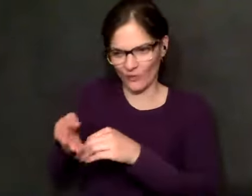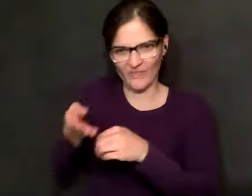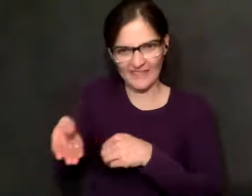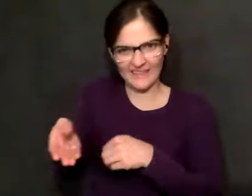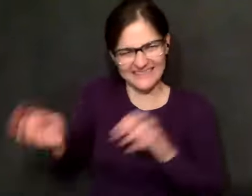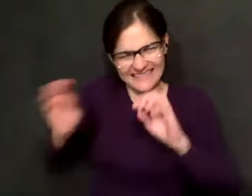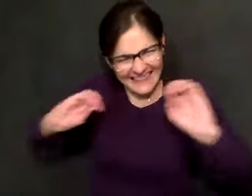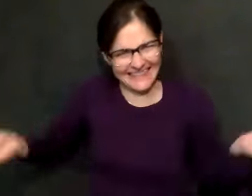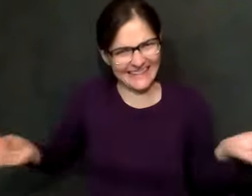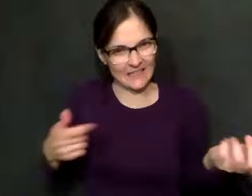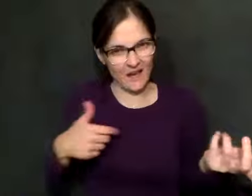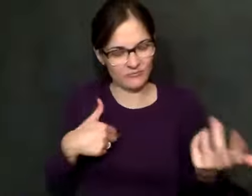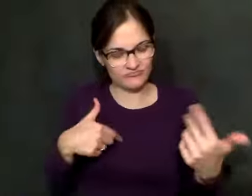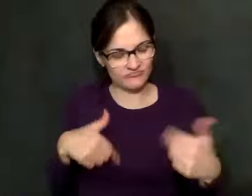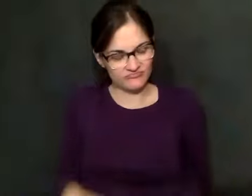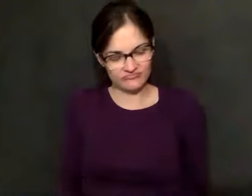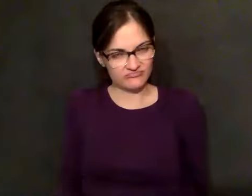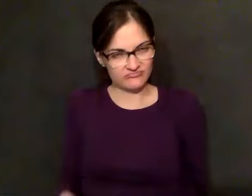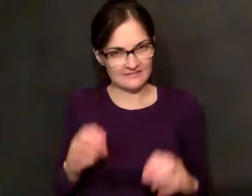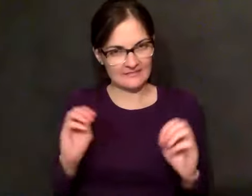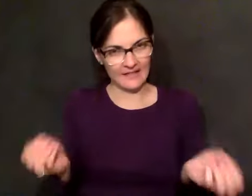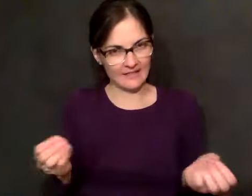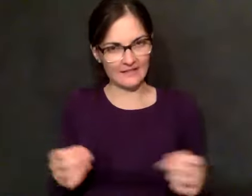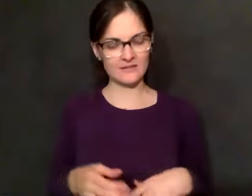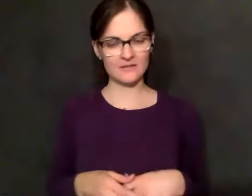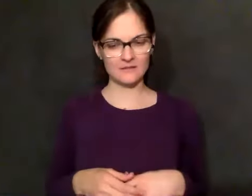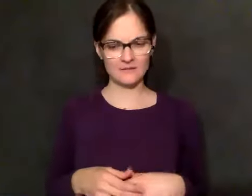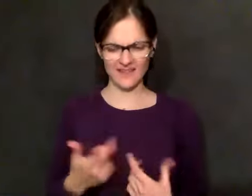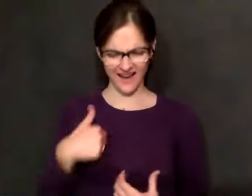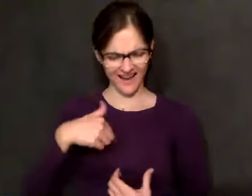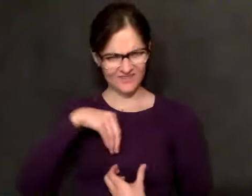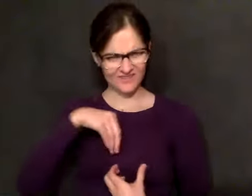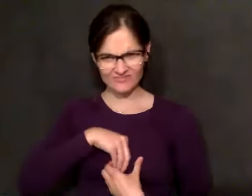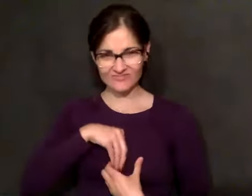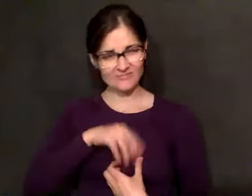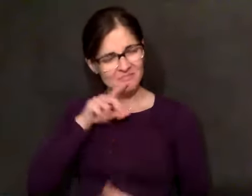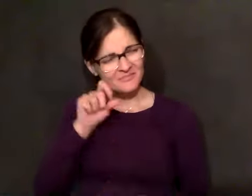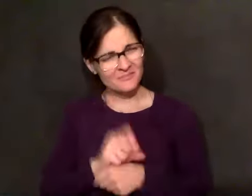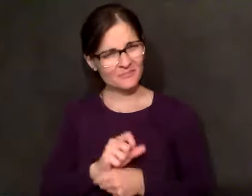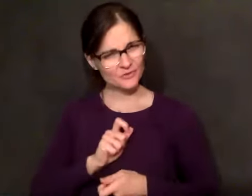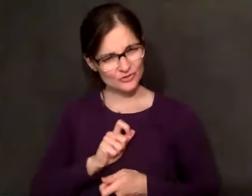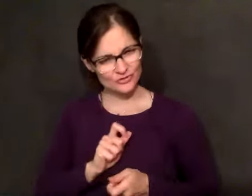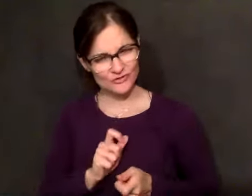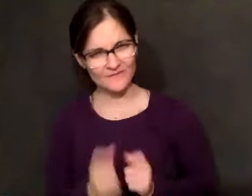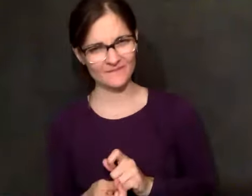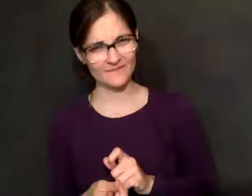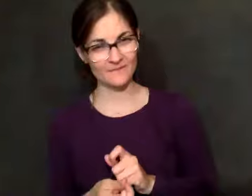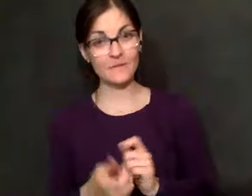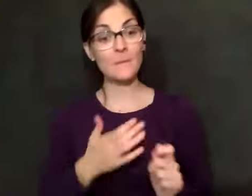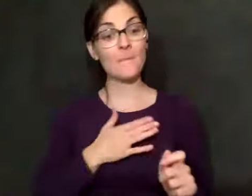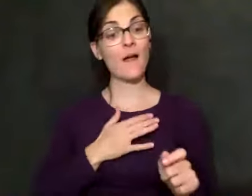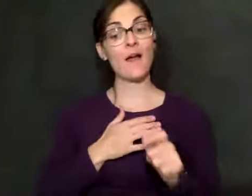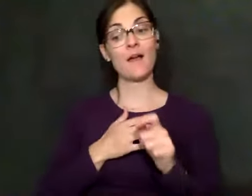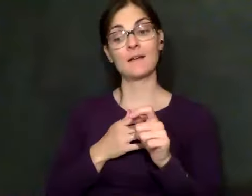And that, great shift. And even my supervisor at work, he said, something's changed in you, Arnold.